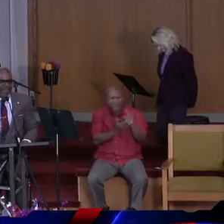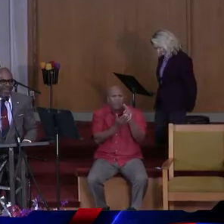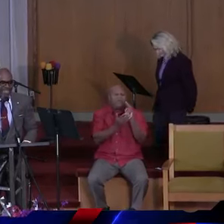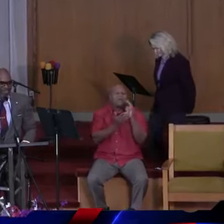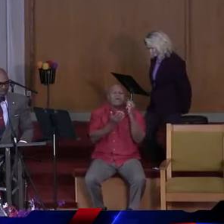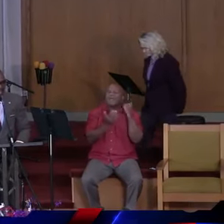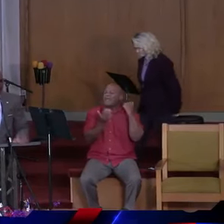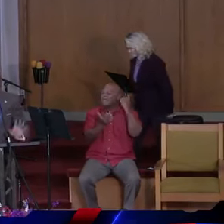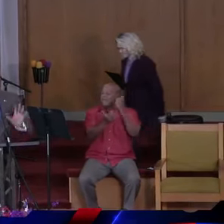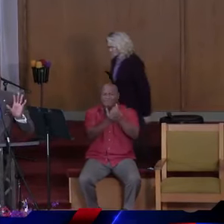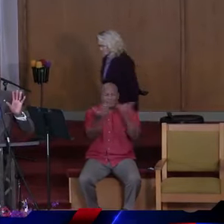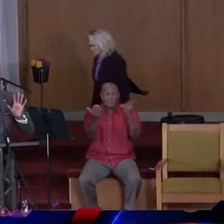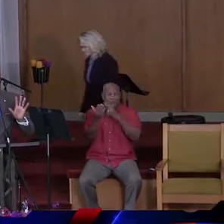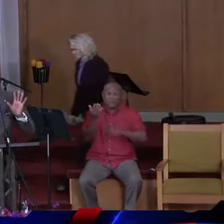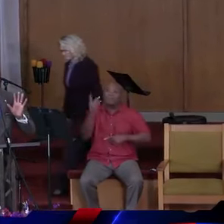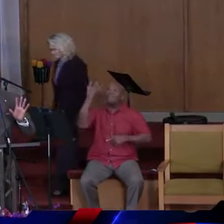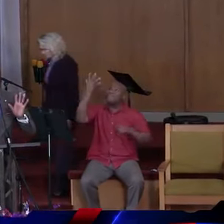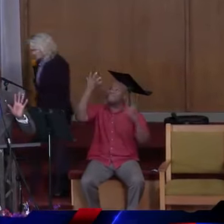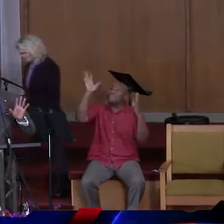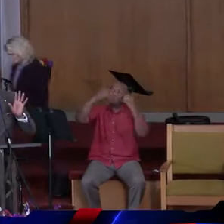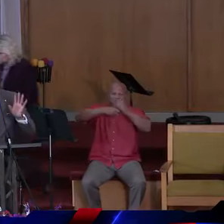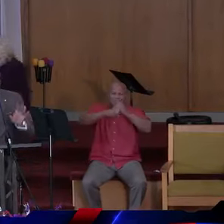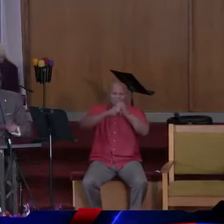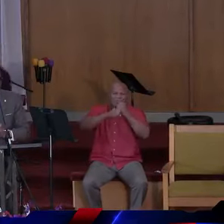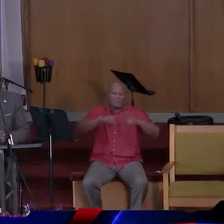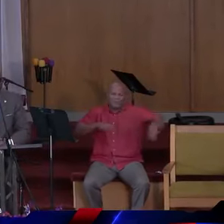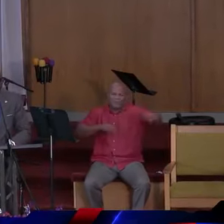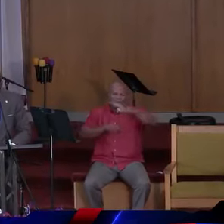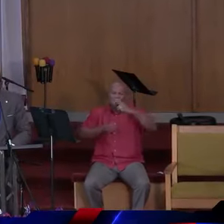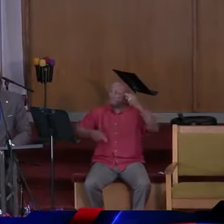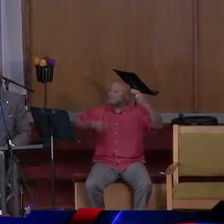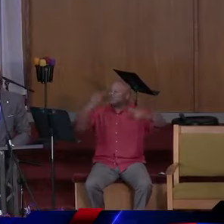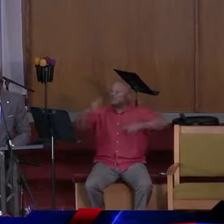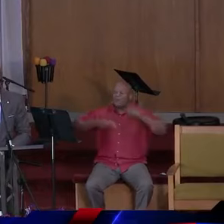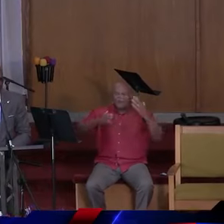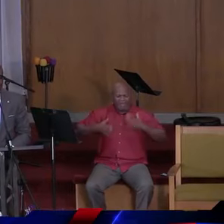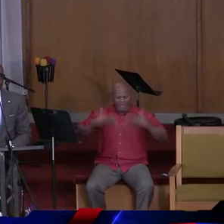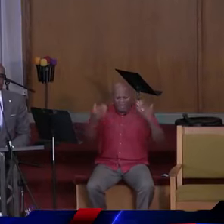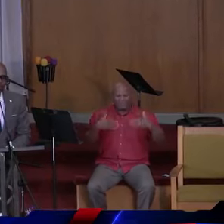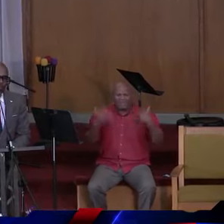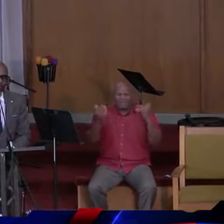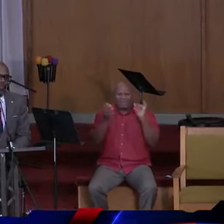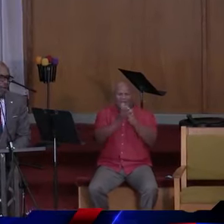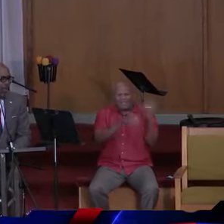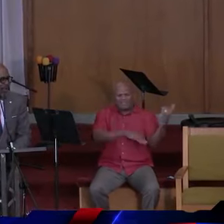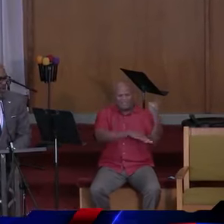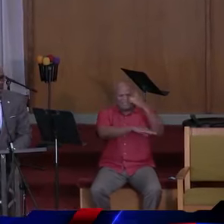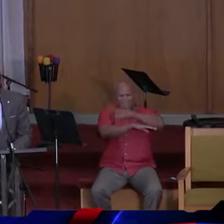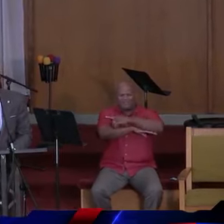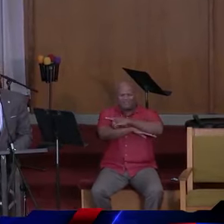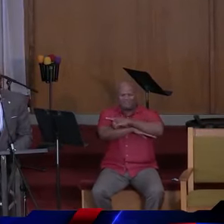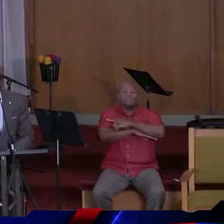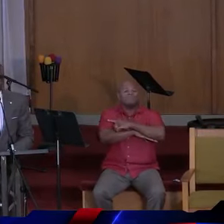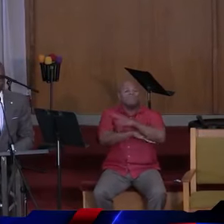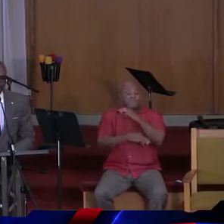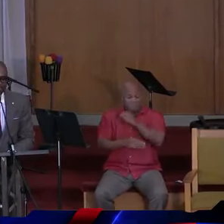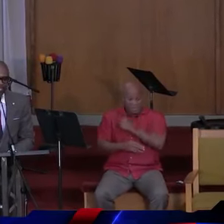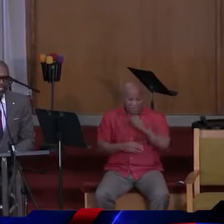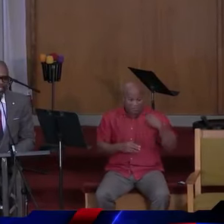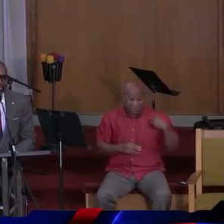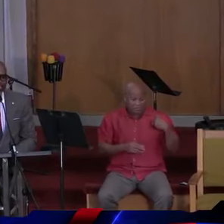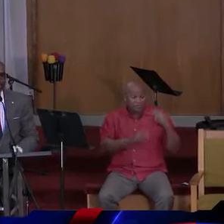the Lord has made, and we shall rejoice and be therein glad. We welcome all of our members